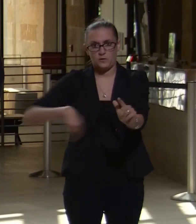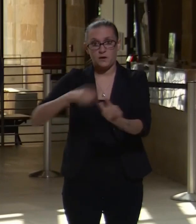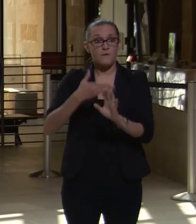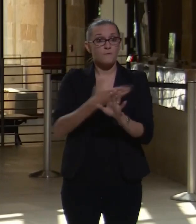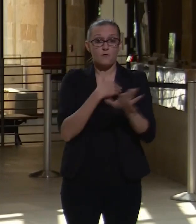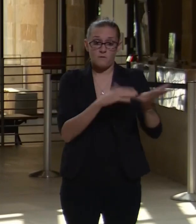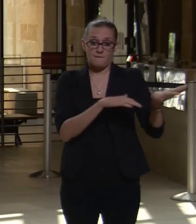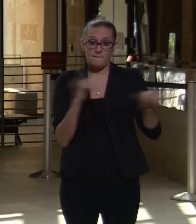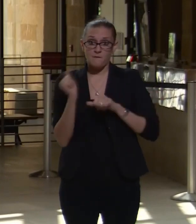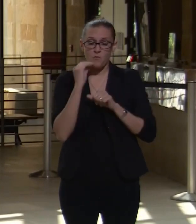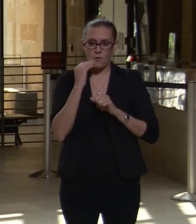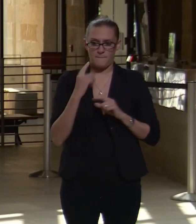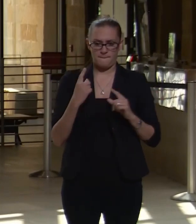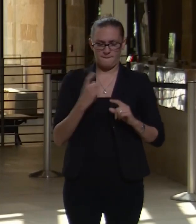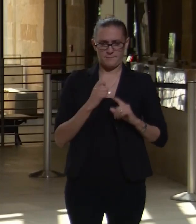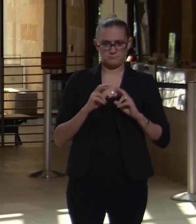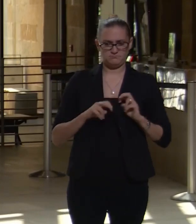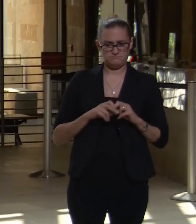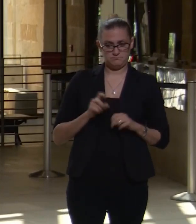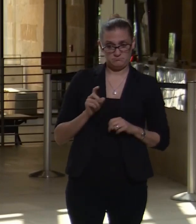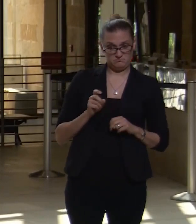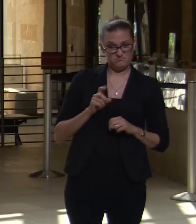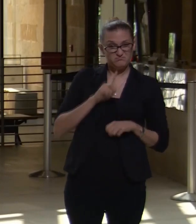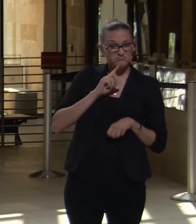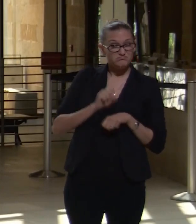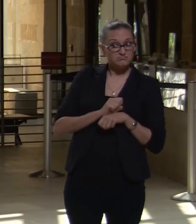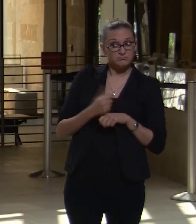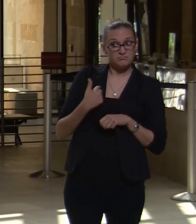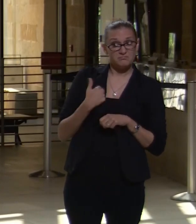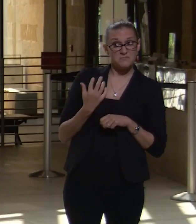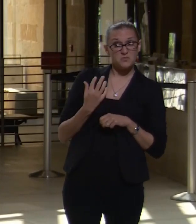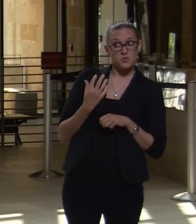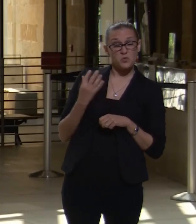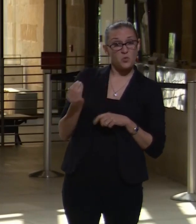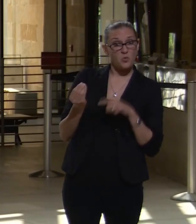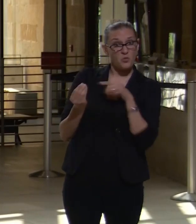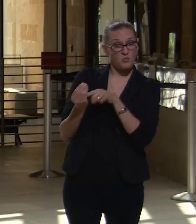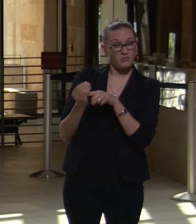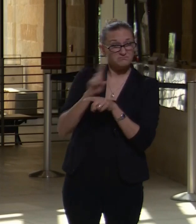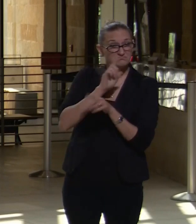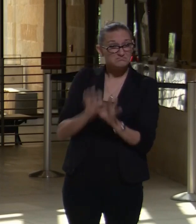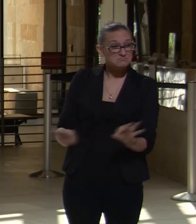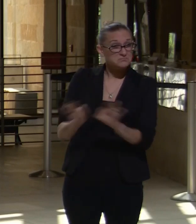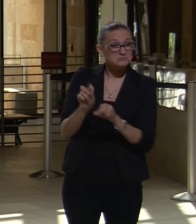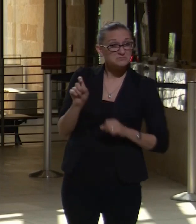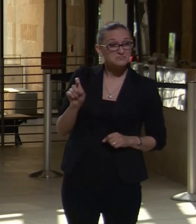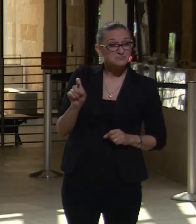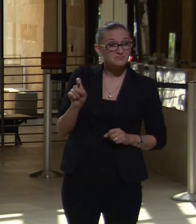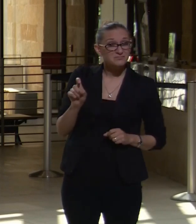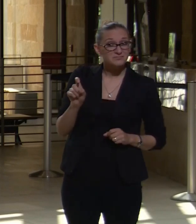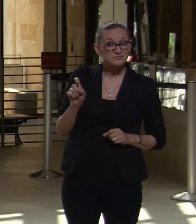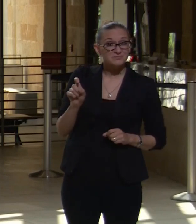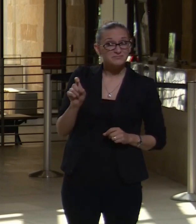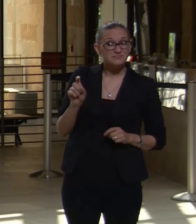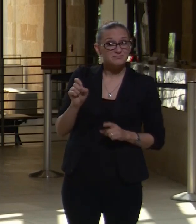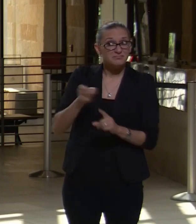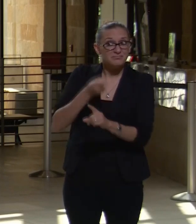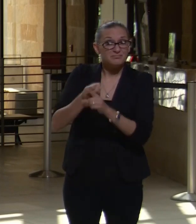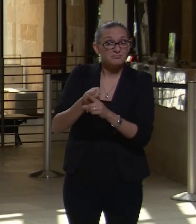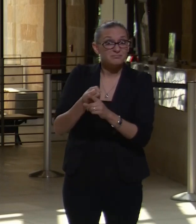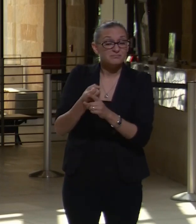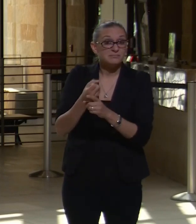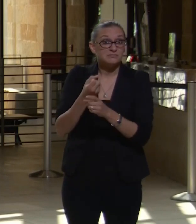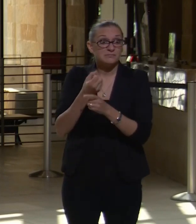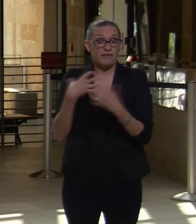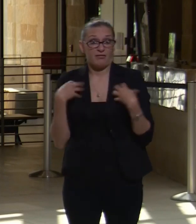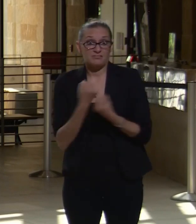we leave the house, ask ourselves, is what I'm about to do essential to the health and safety of